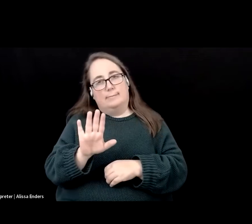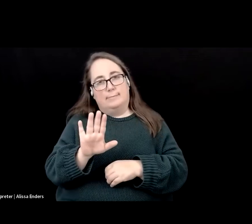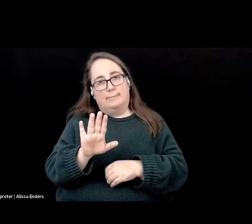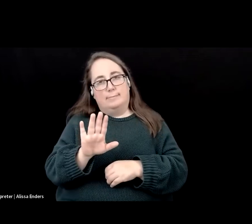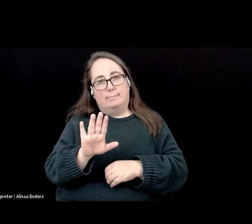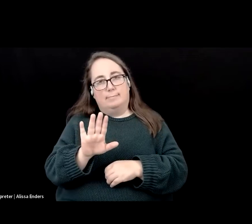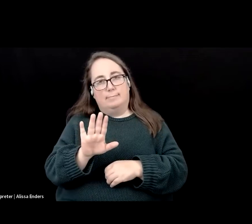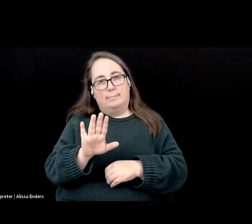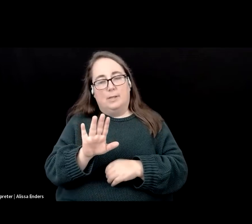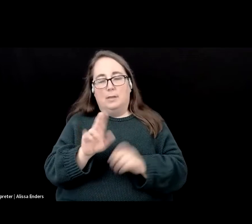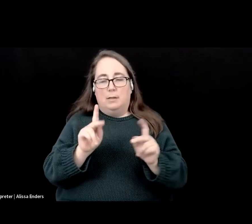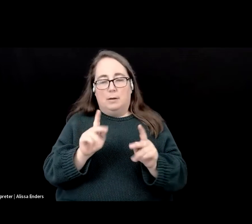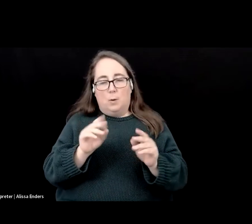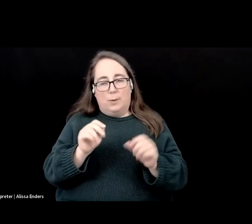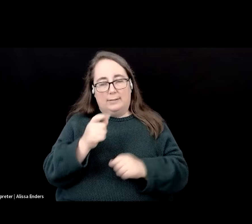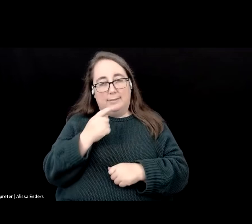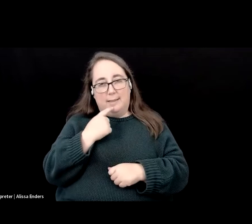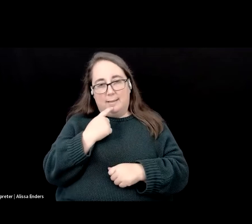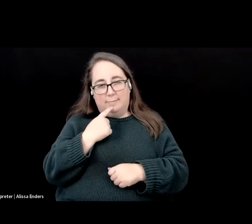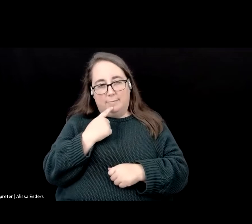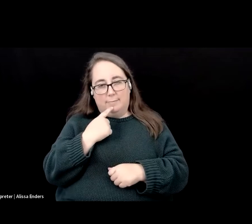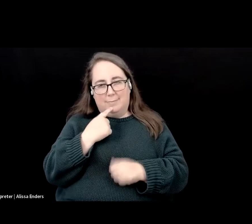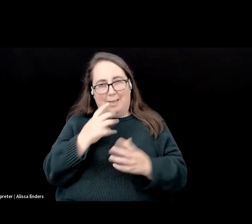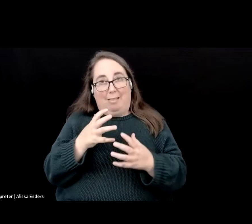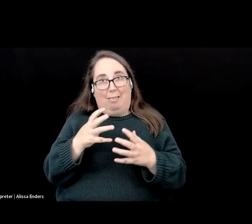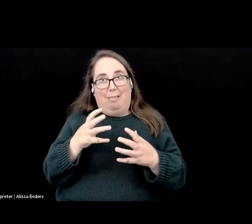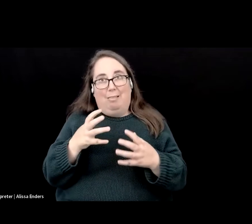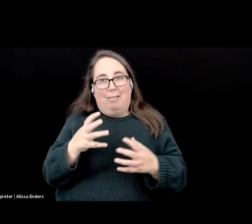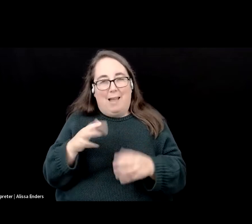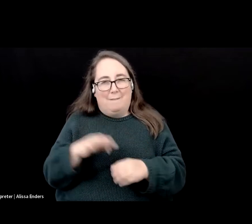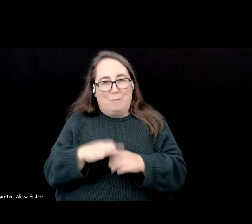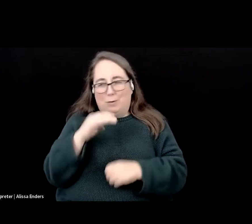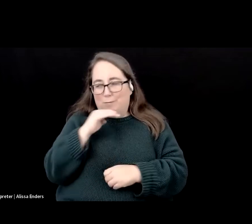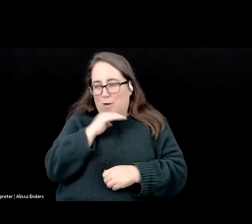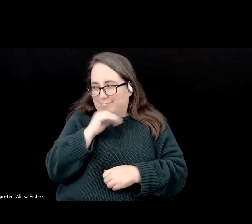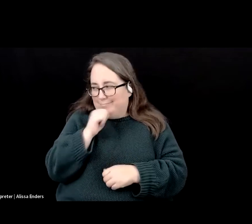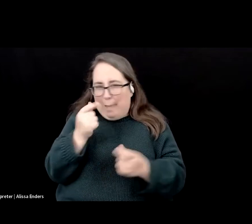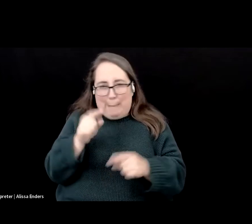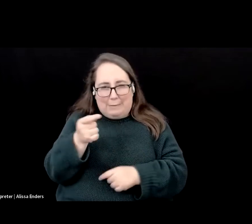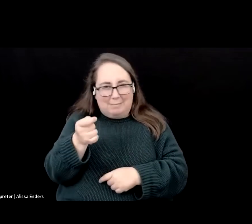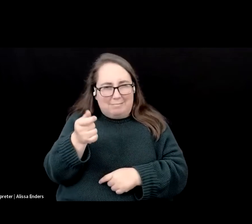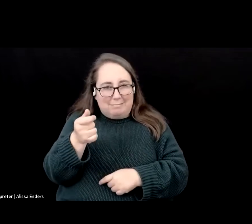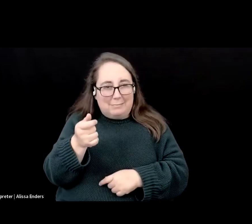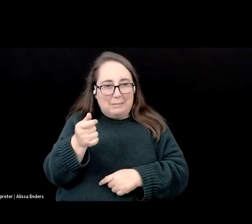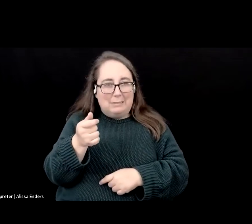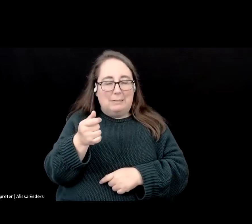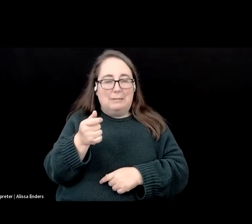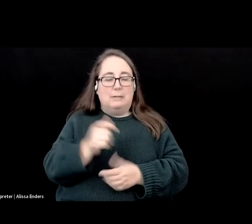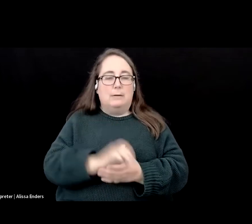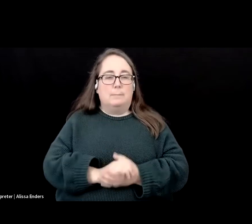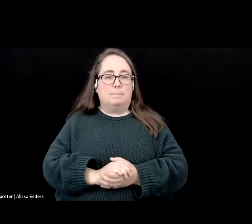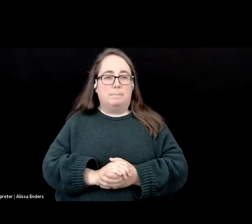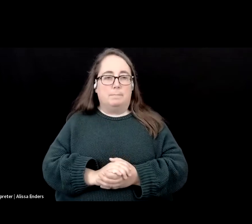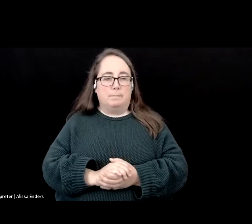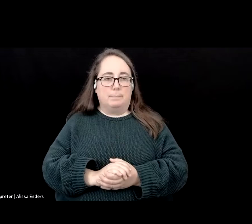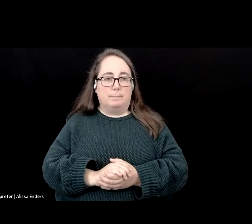nobody with a straight face can say that there's been a lot of evidence of voter fraud, right? This is really about trying to win elections.